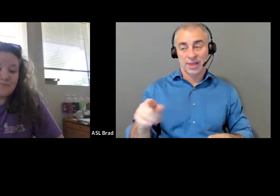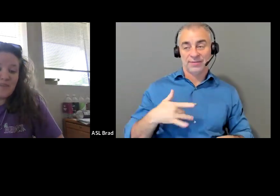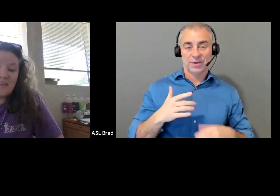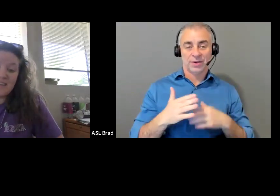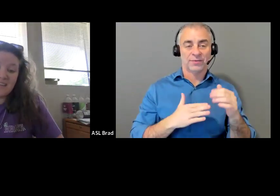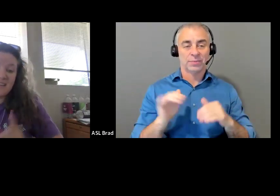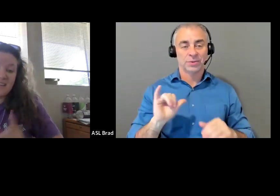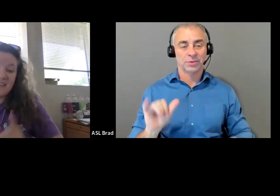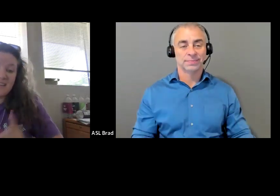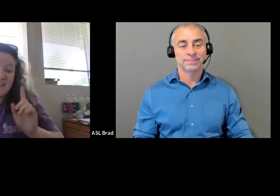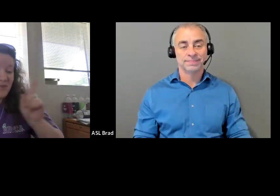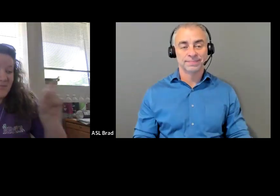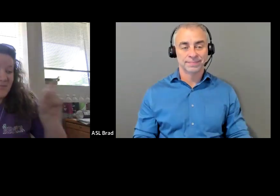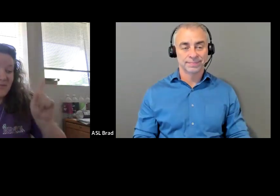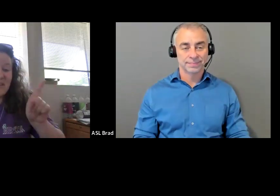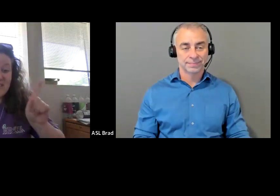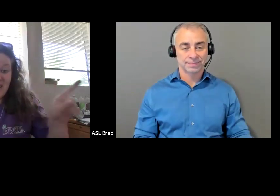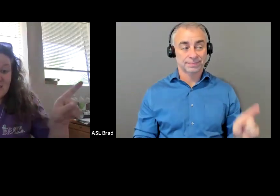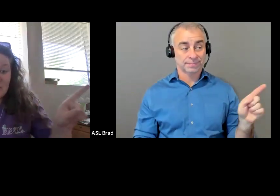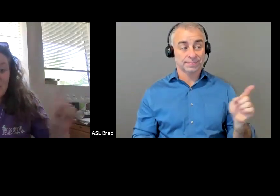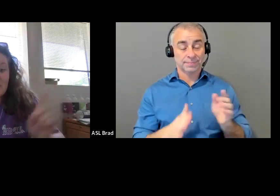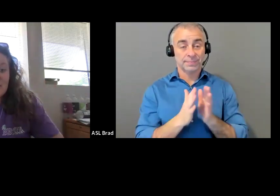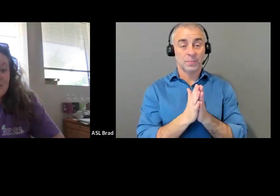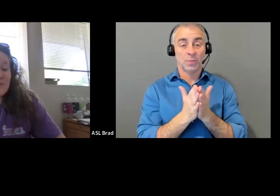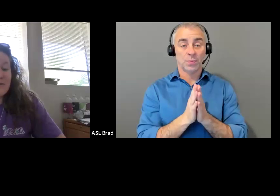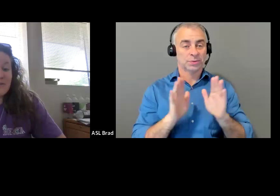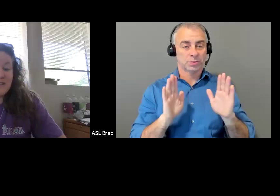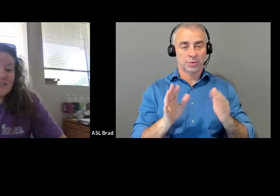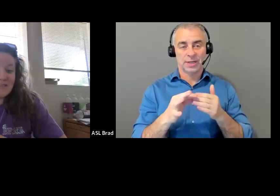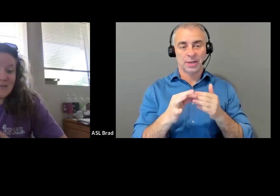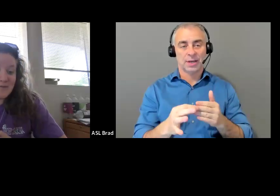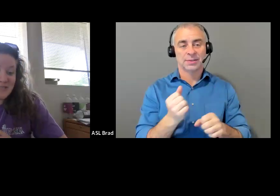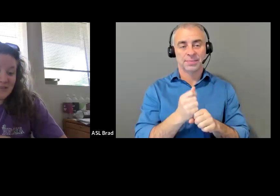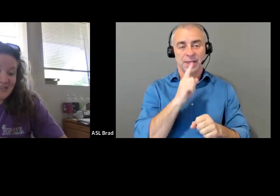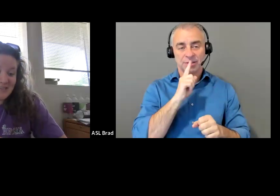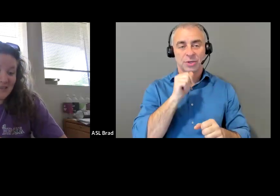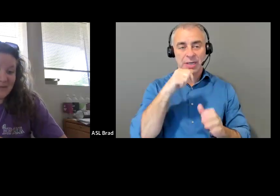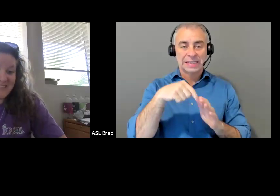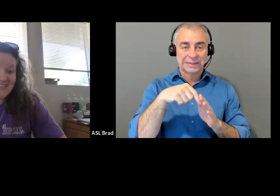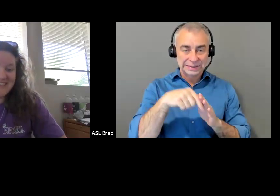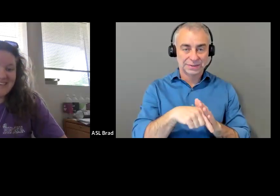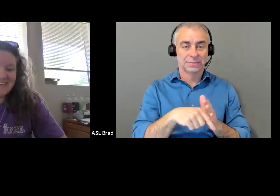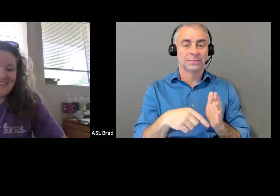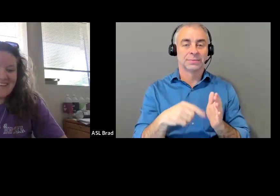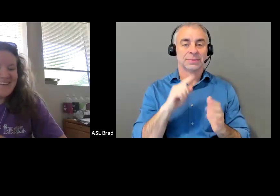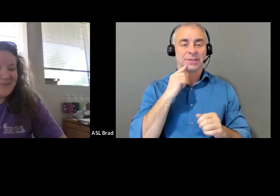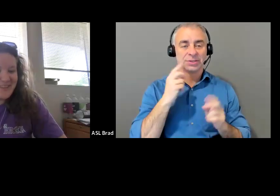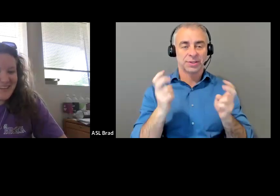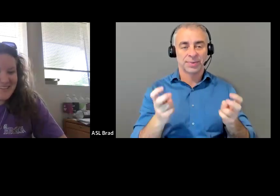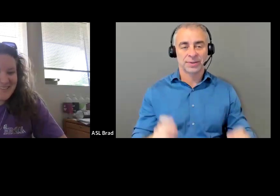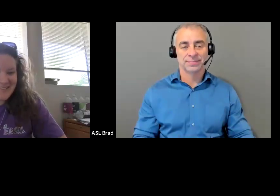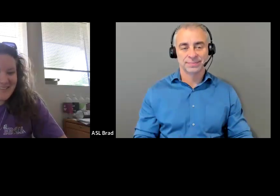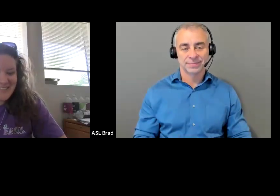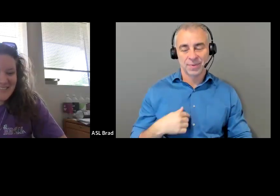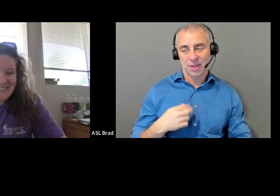So, and these books have been really good as guides for me to make sure we don't get into too serious topics. Hopefully